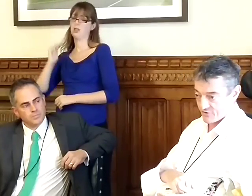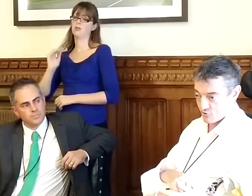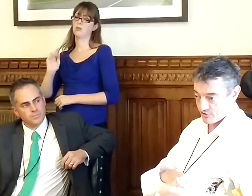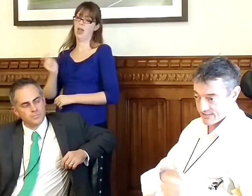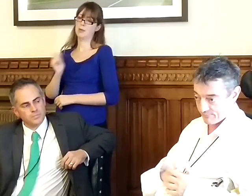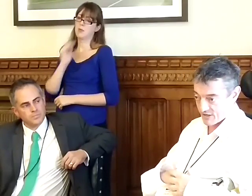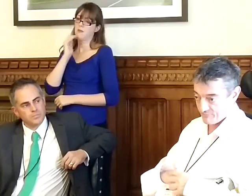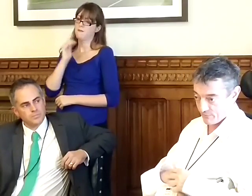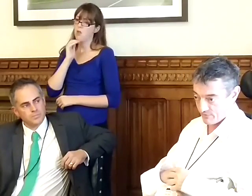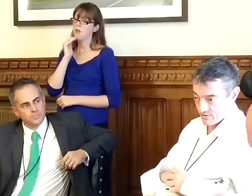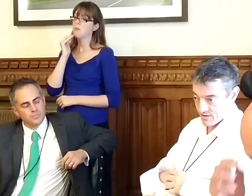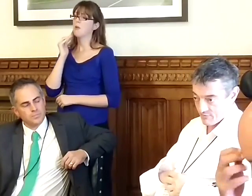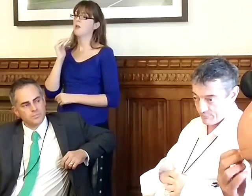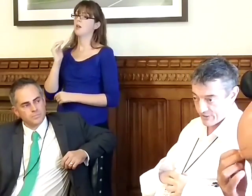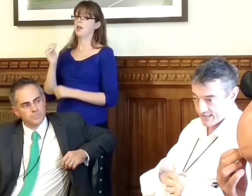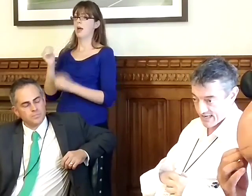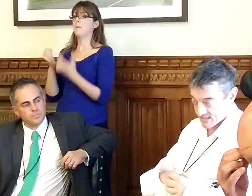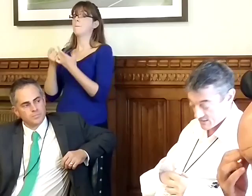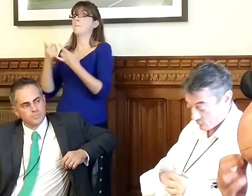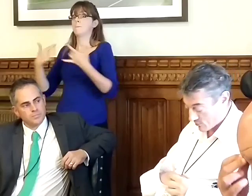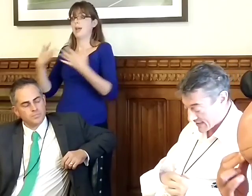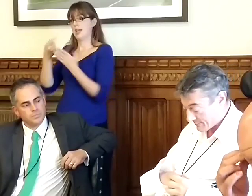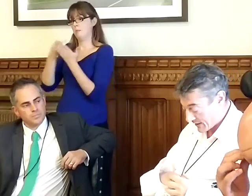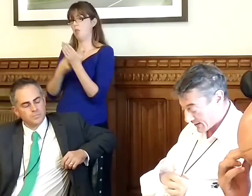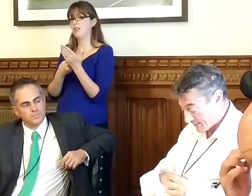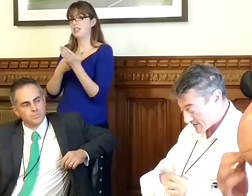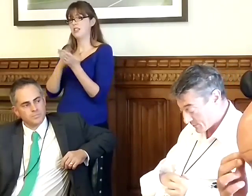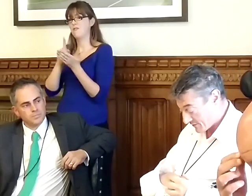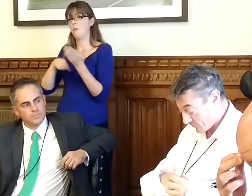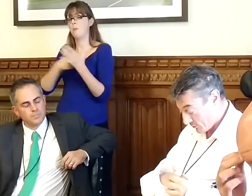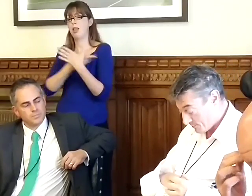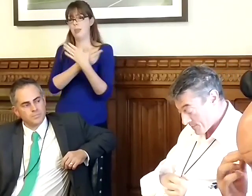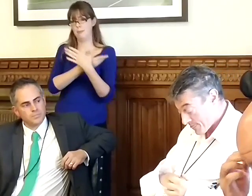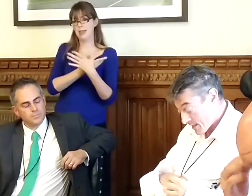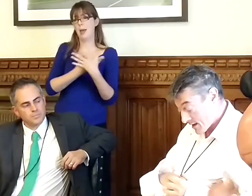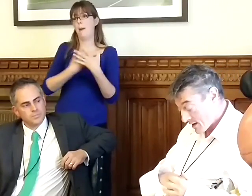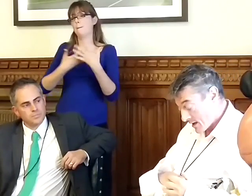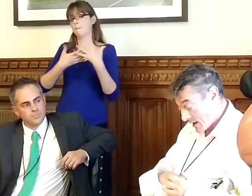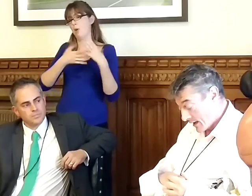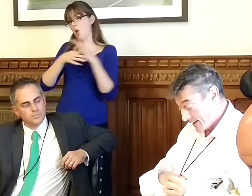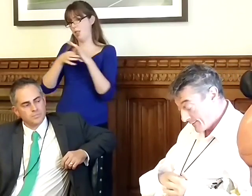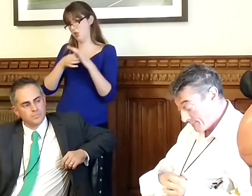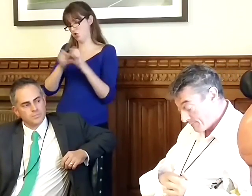the policies of the Common Zone government were predicated on what was happening in Hammersmith and Fulham.